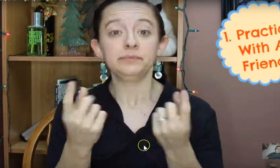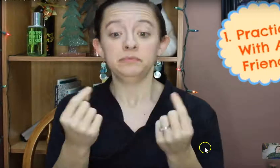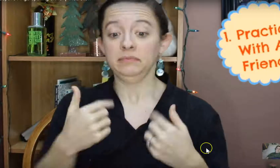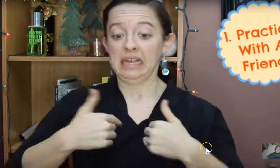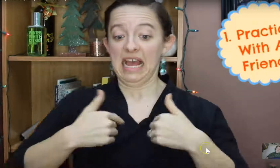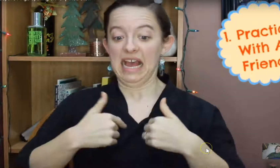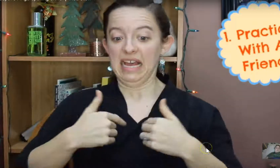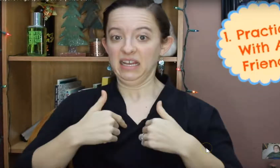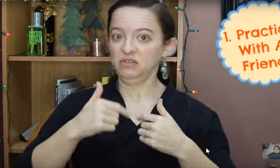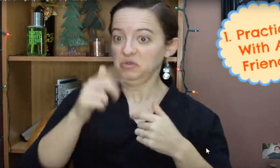make flashcards.